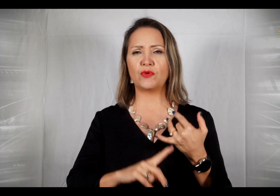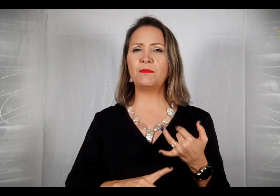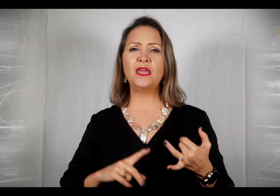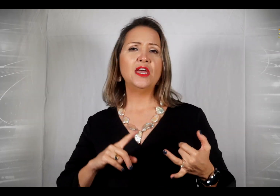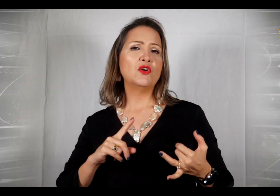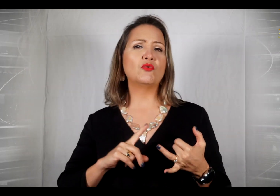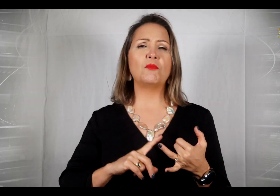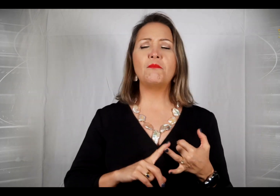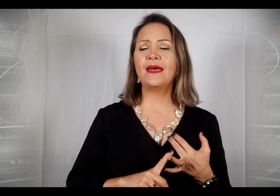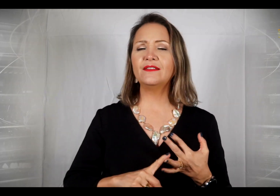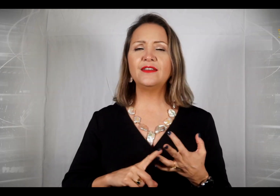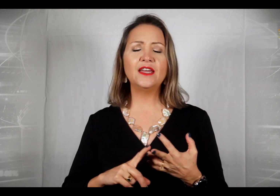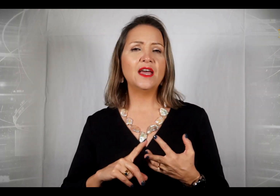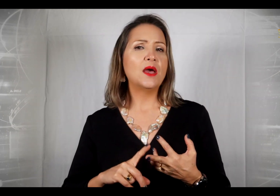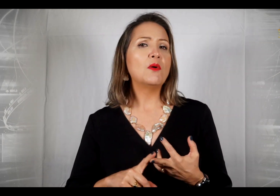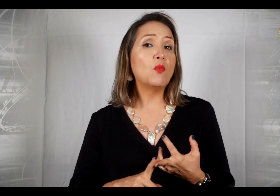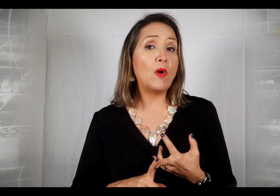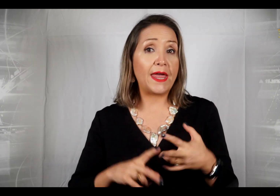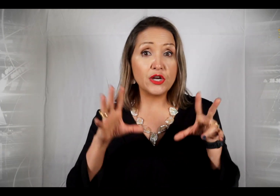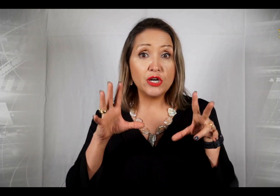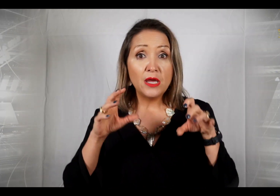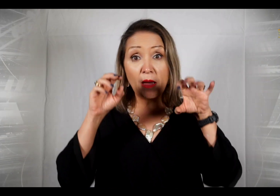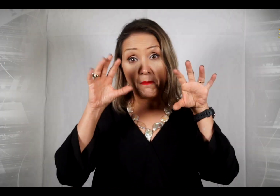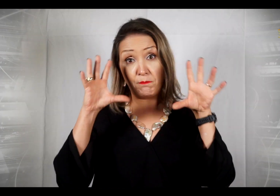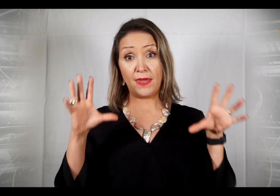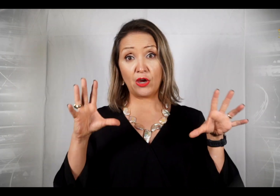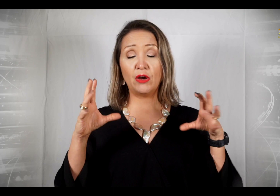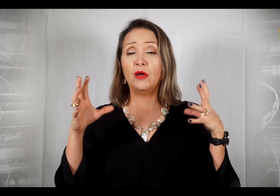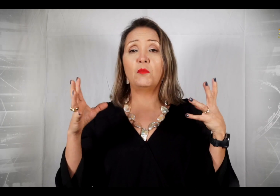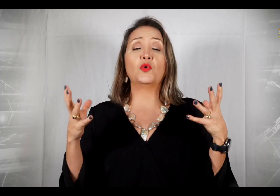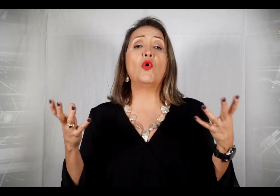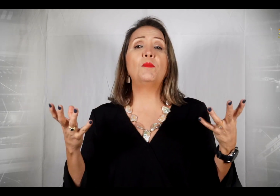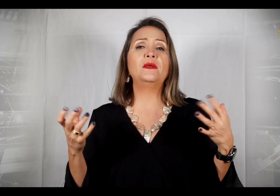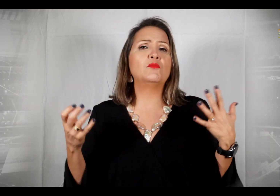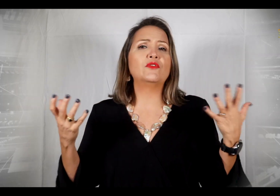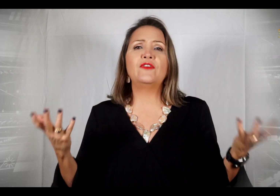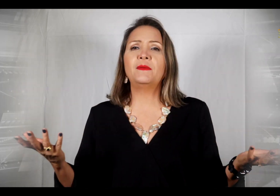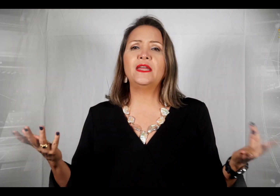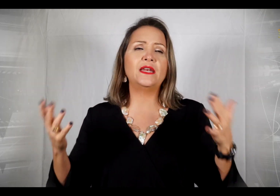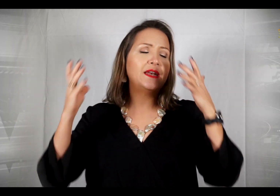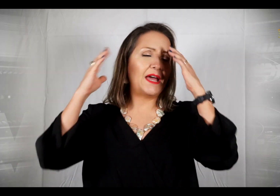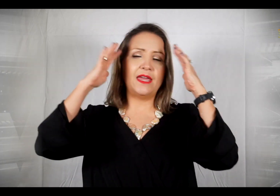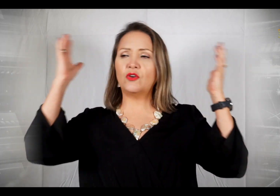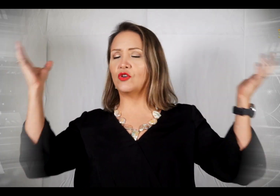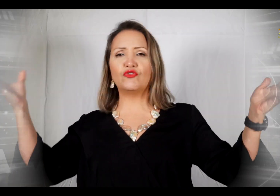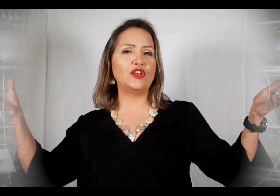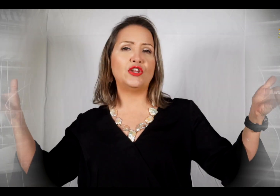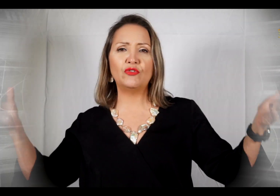dreamy, romantic, wider, bigger, more open, more feminine, and I could continue